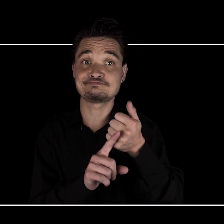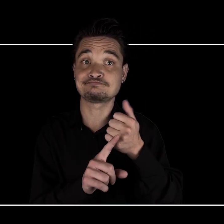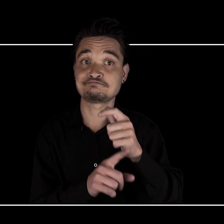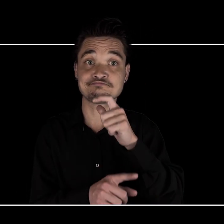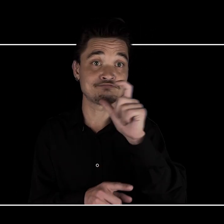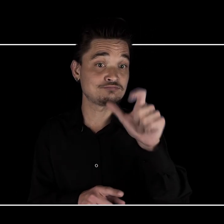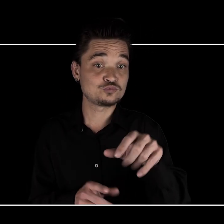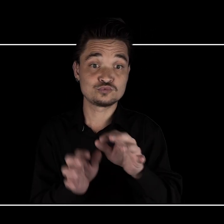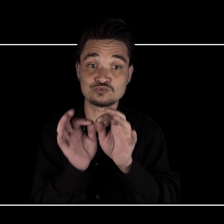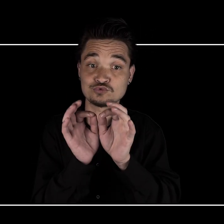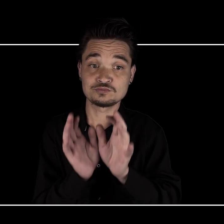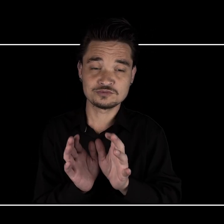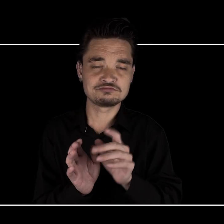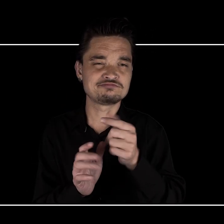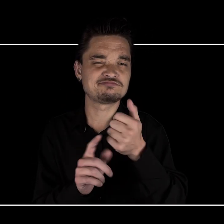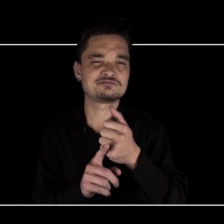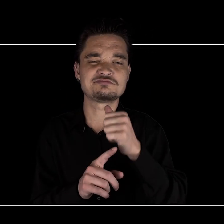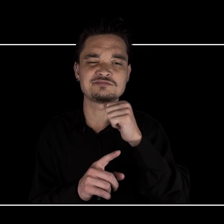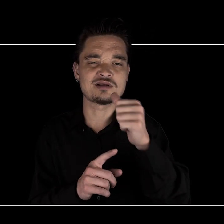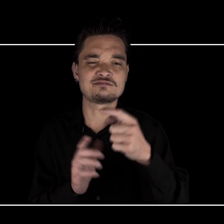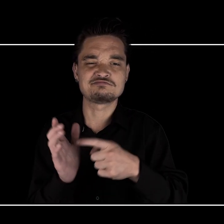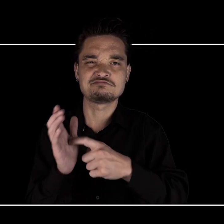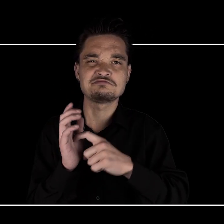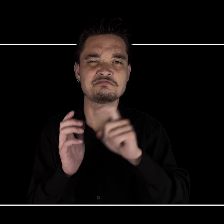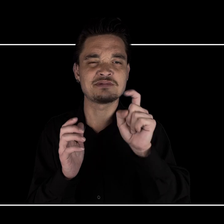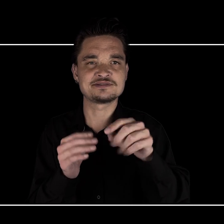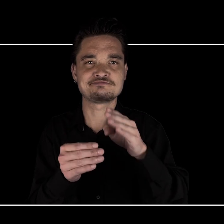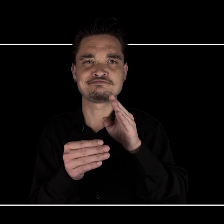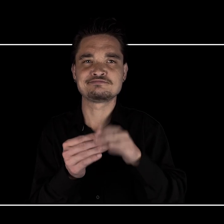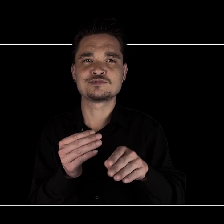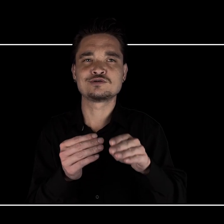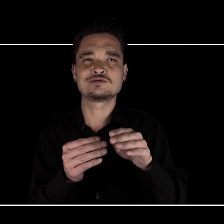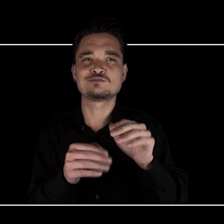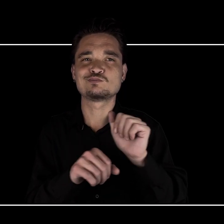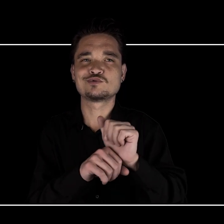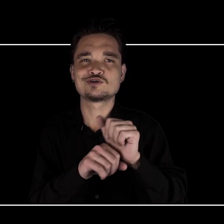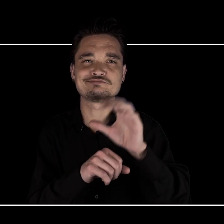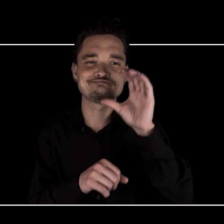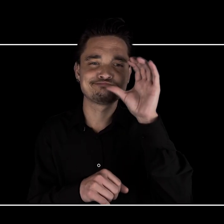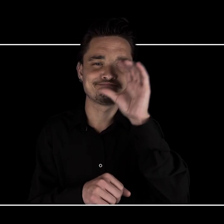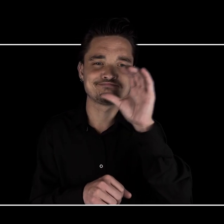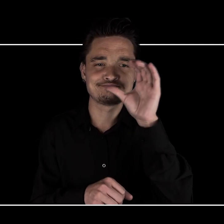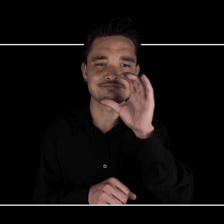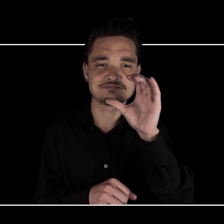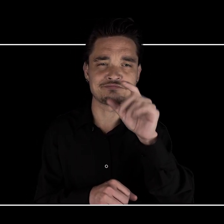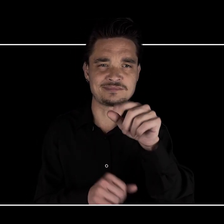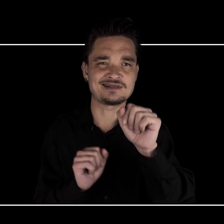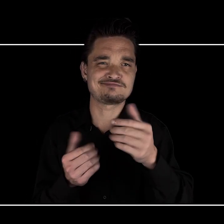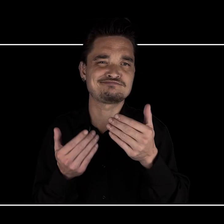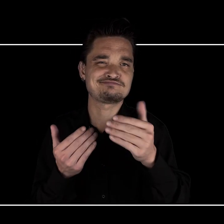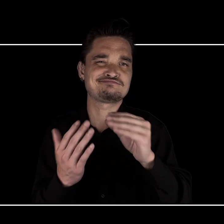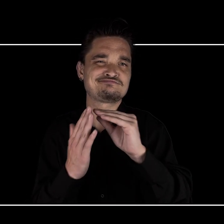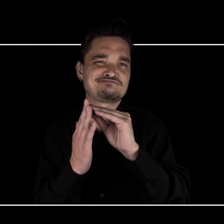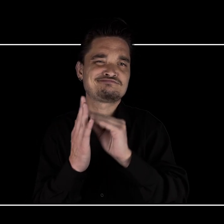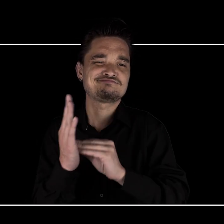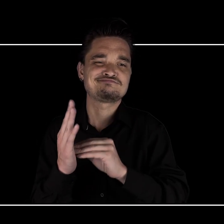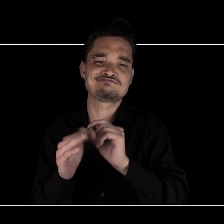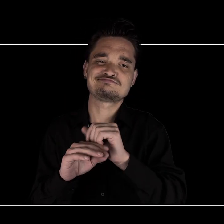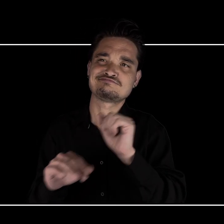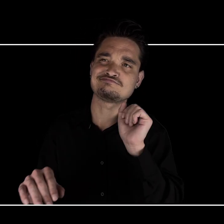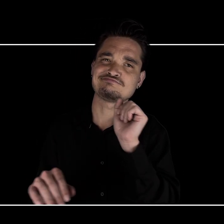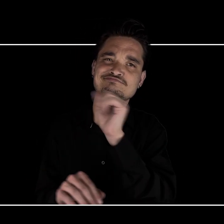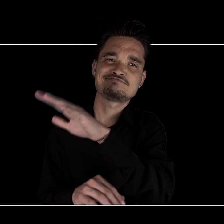interpreter and you are not required to complete a work search, you can call the weekly claims phone line